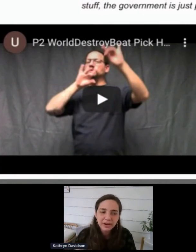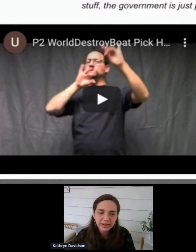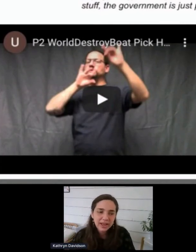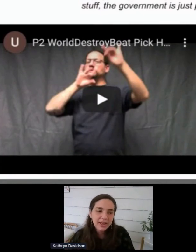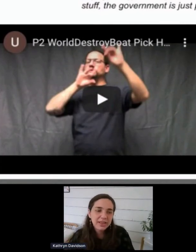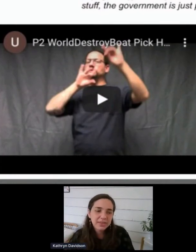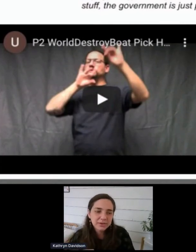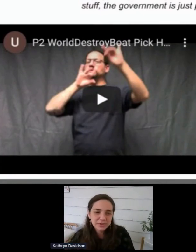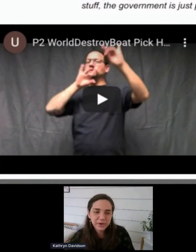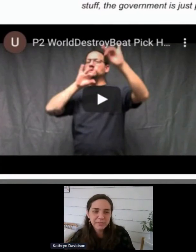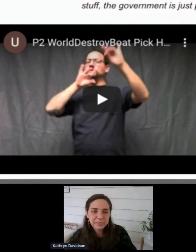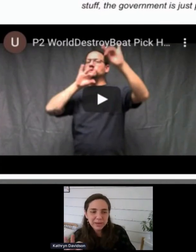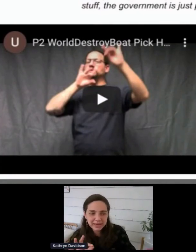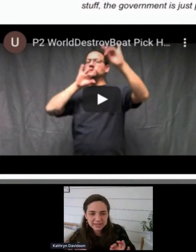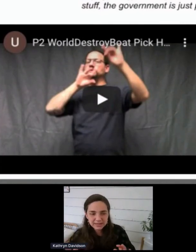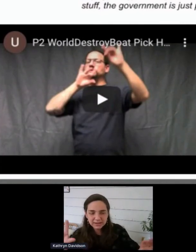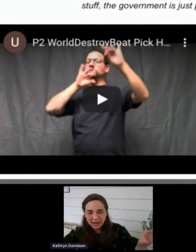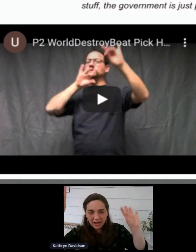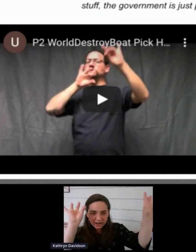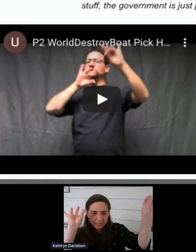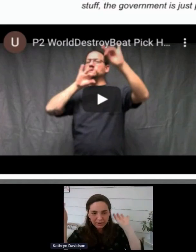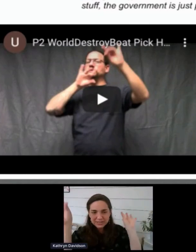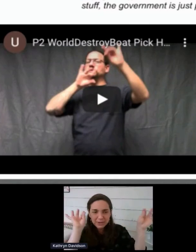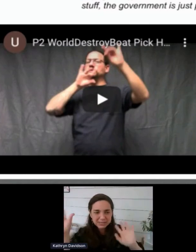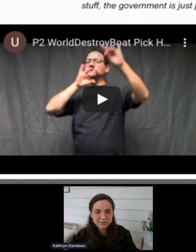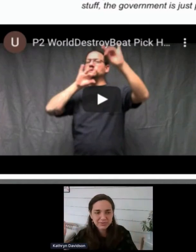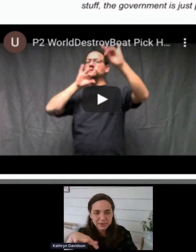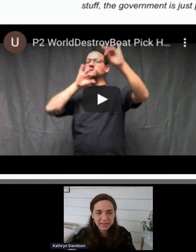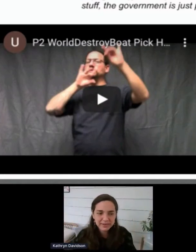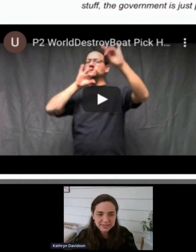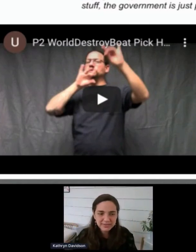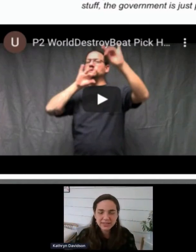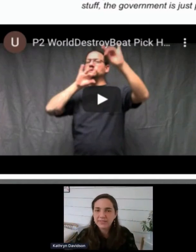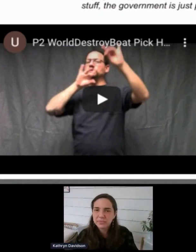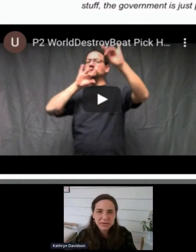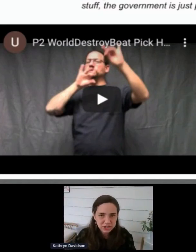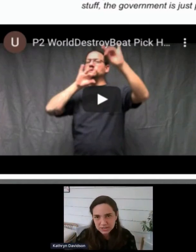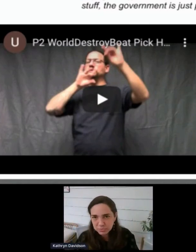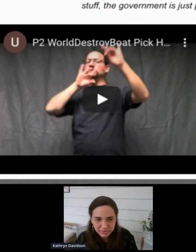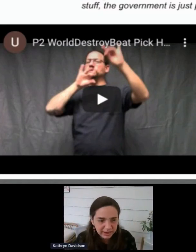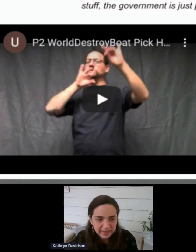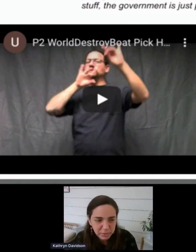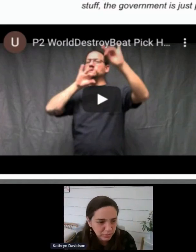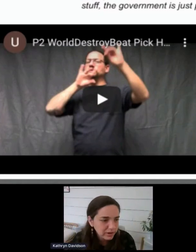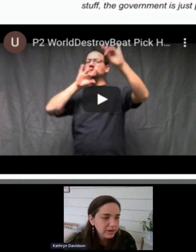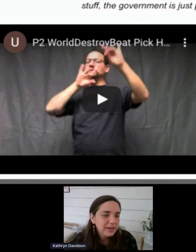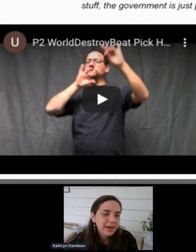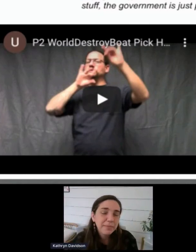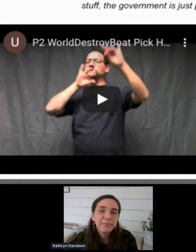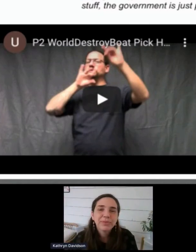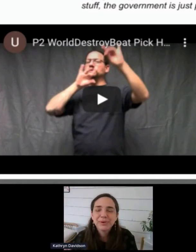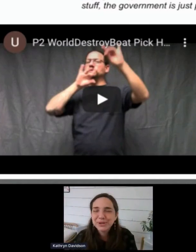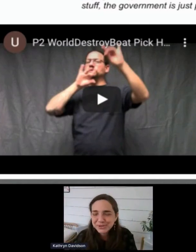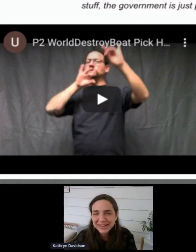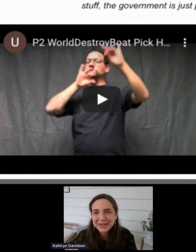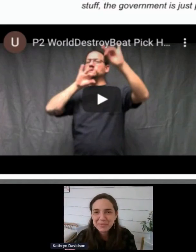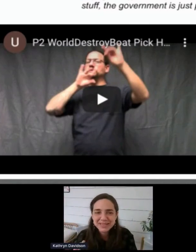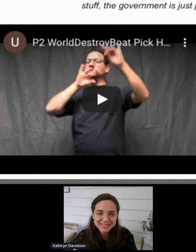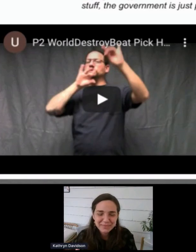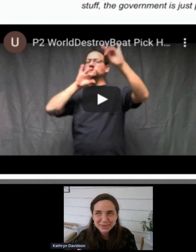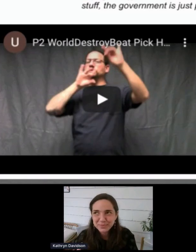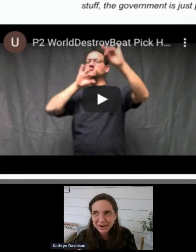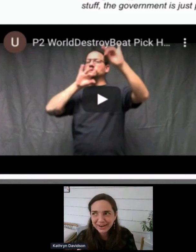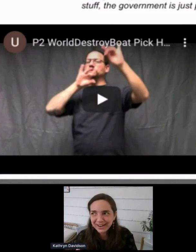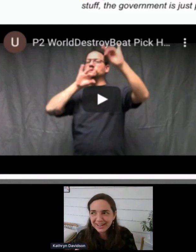can go on it. Those who have been picked high up are responsible for bringing their stuff. The government is just providing the boat. We're trying to come